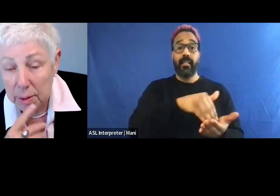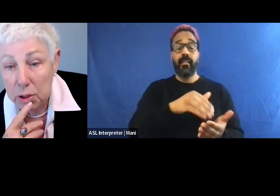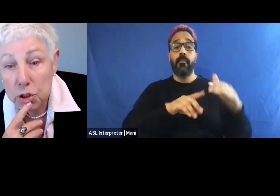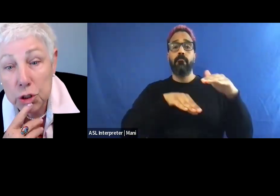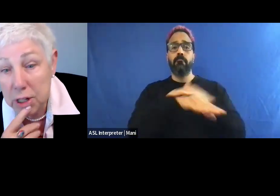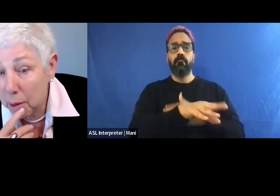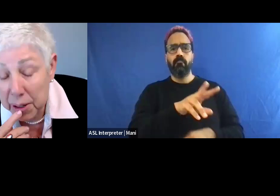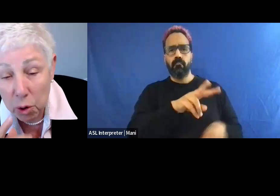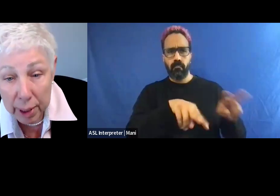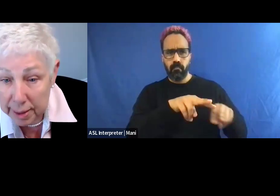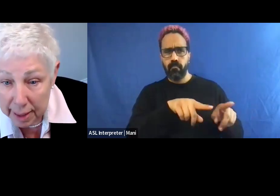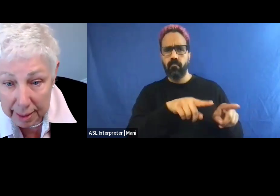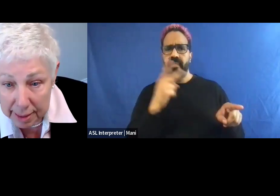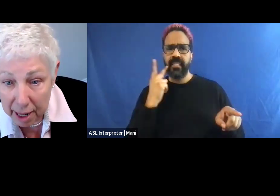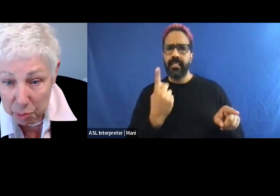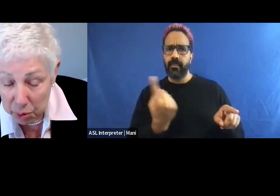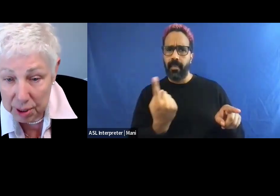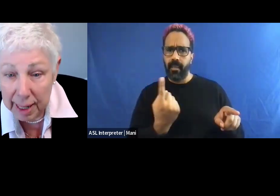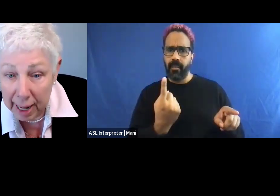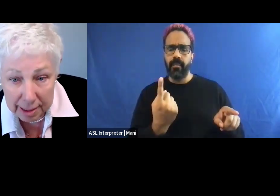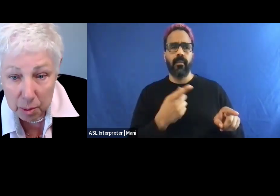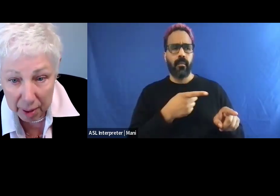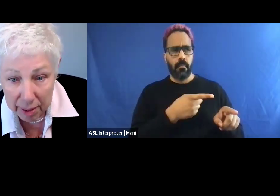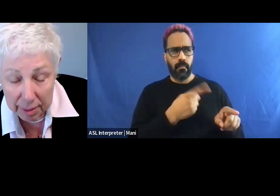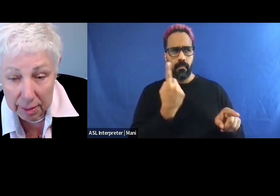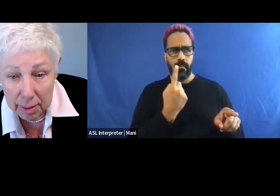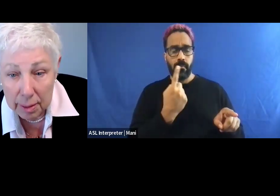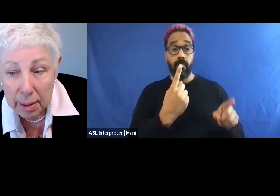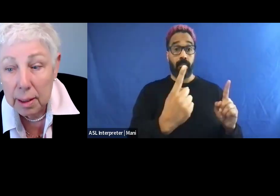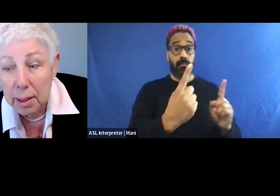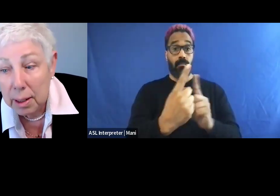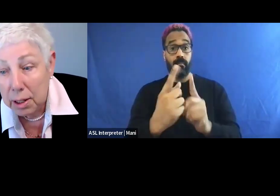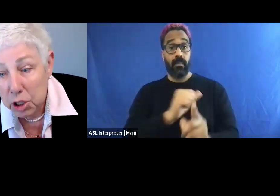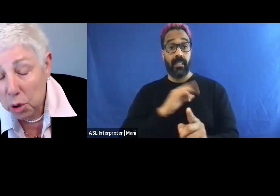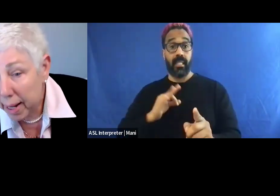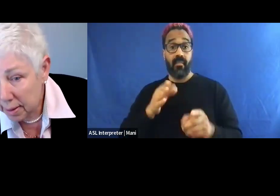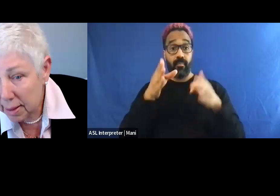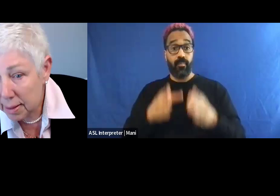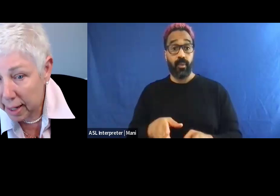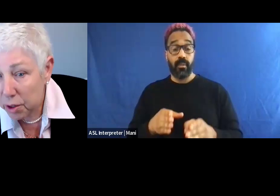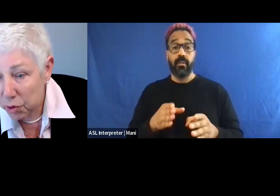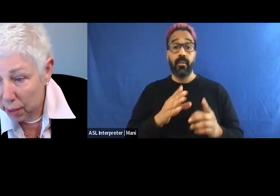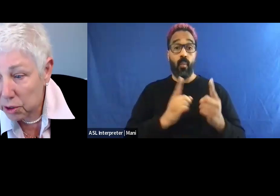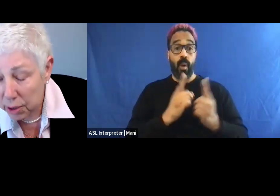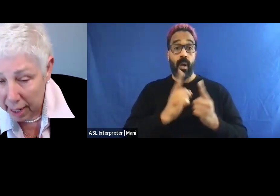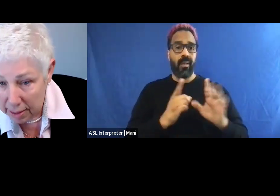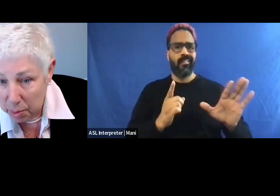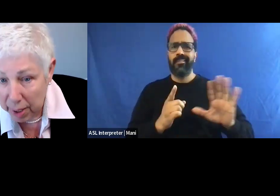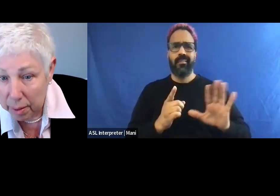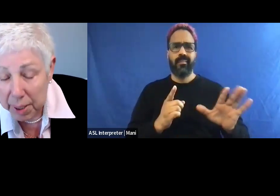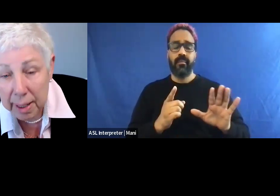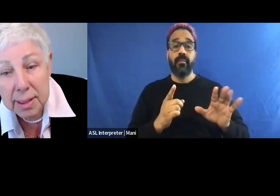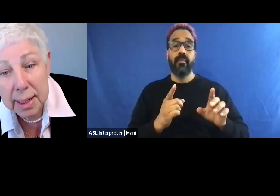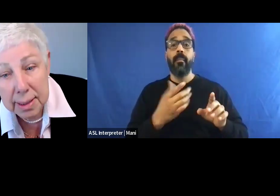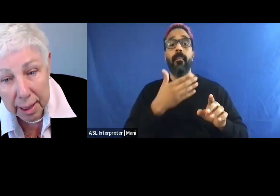about should not be going to that staff person to ask about it. You go back to the executive director to ask